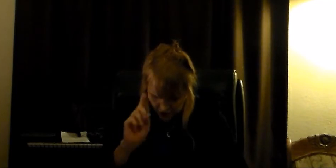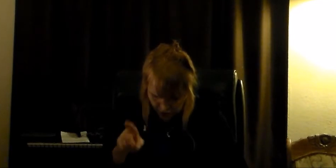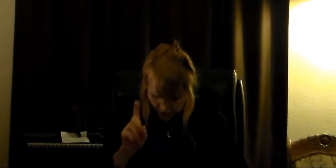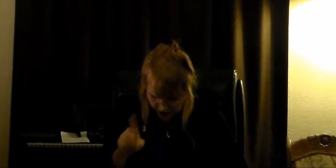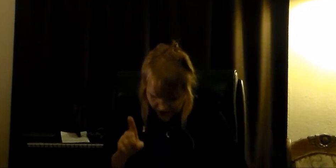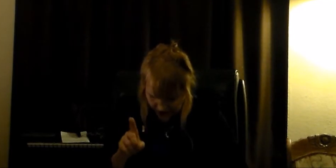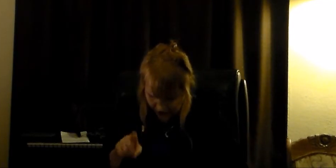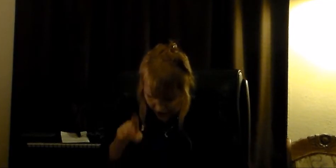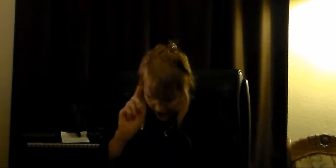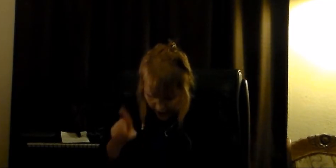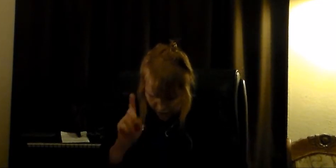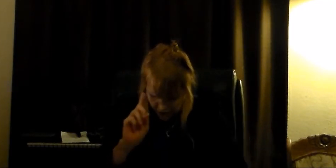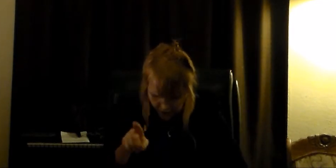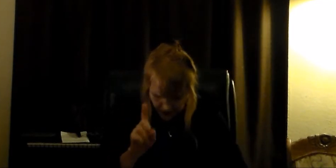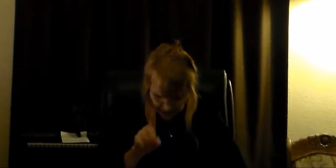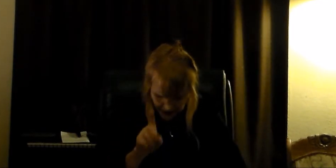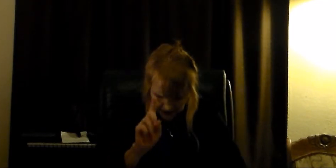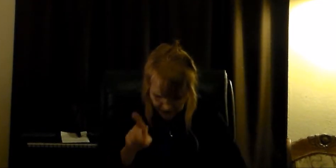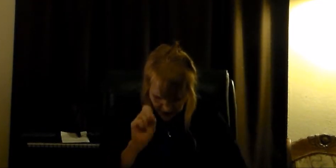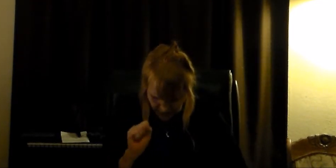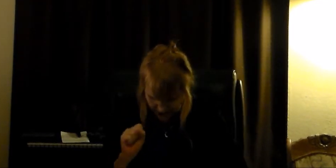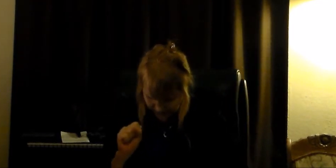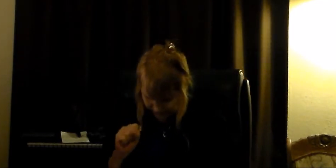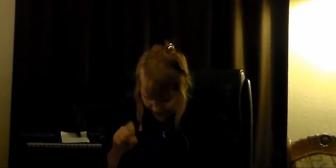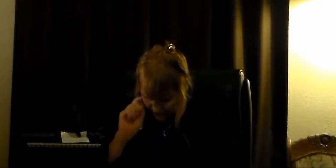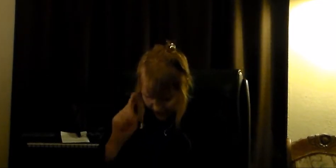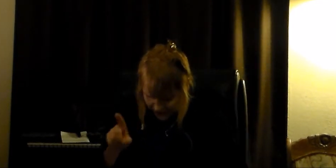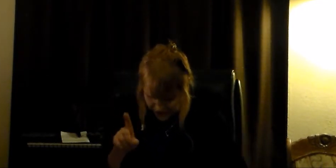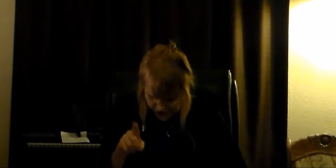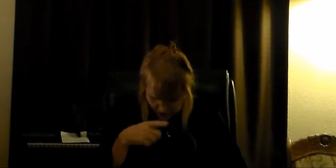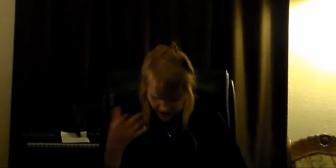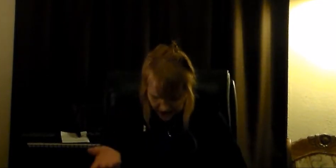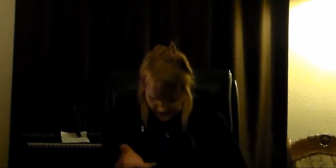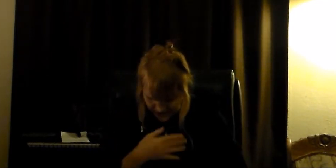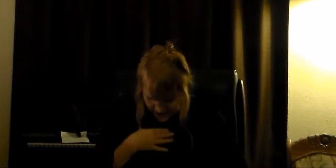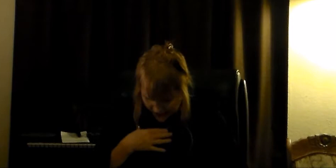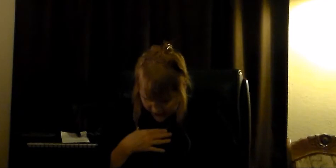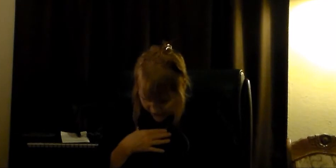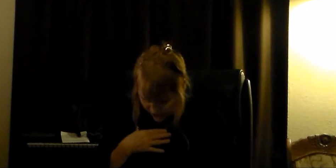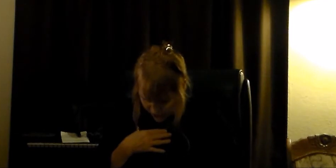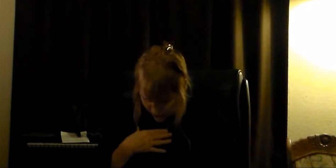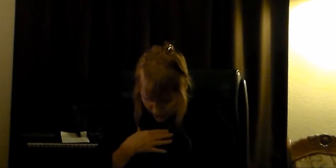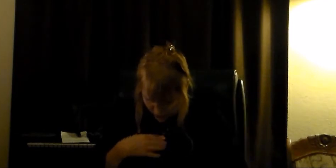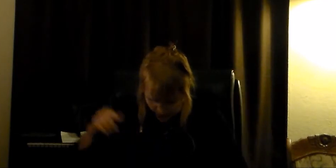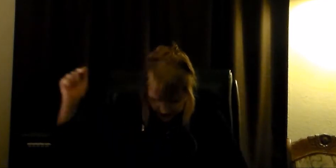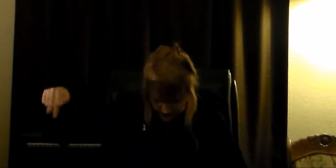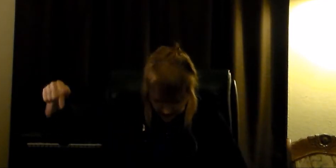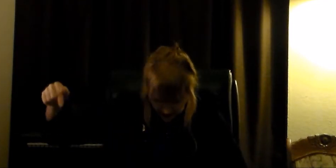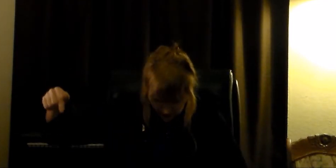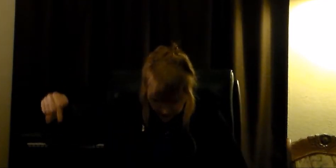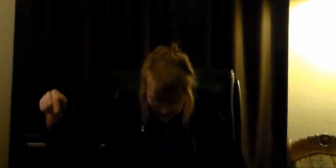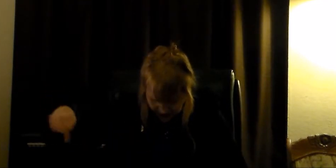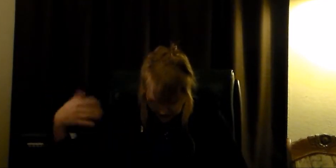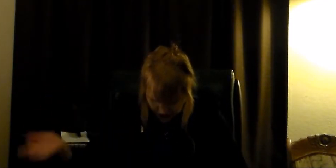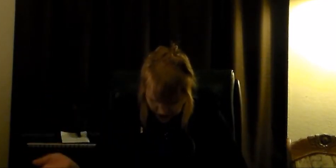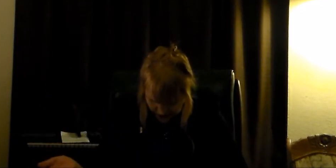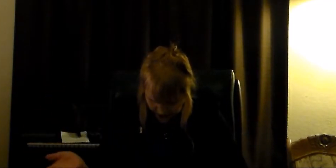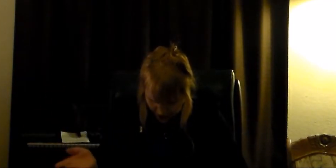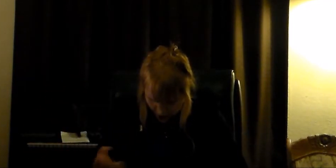all you are here, and will you end by and from them? And your soul that lives inside of you will end in hell, burning eternally.